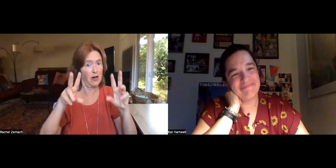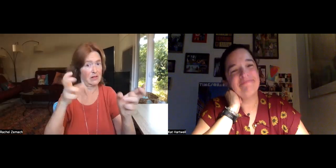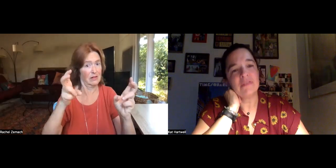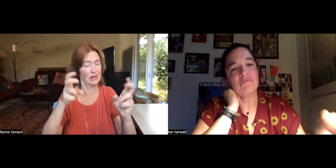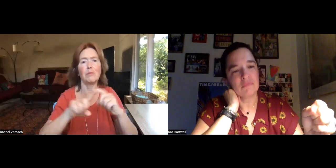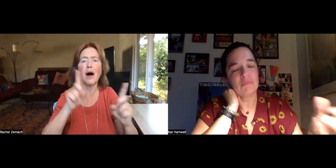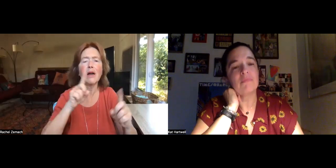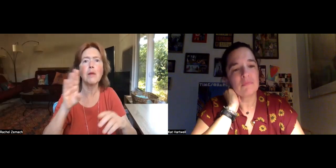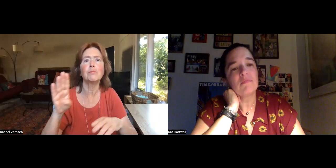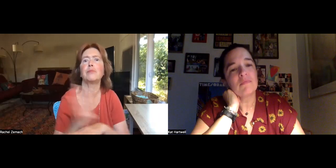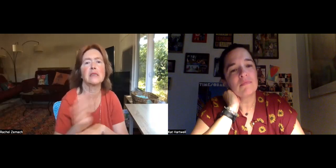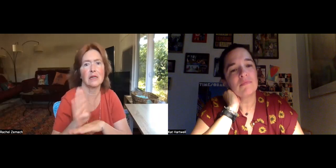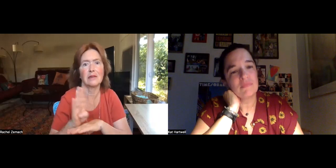Retired, but I'm busy.